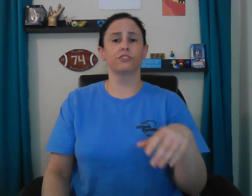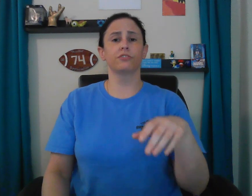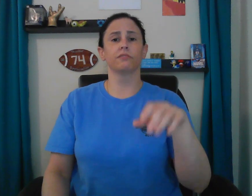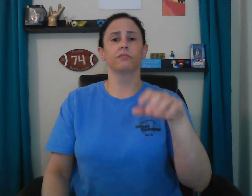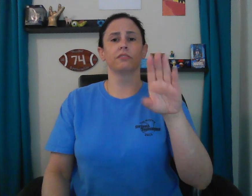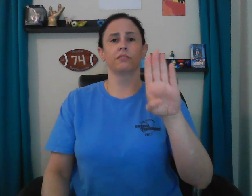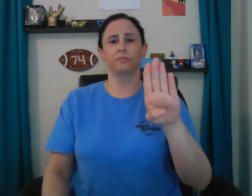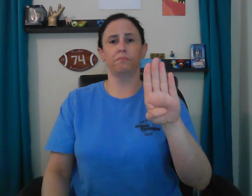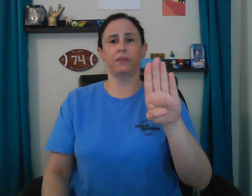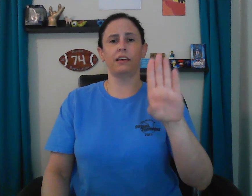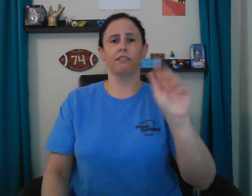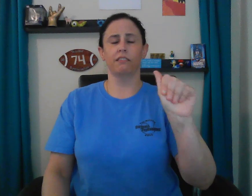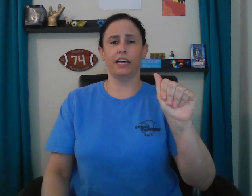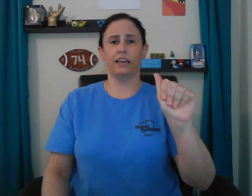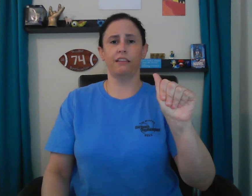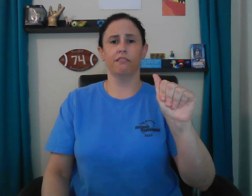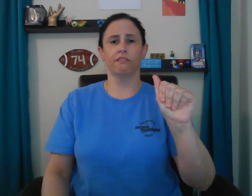Bachelor's, B, A.